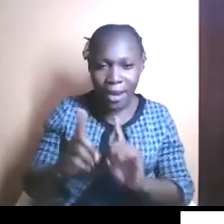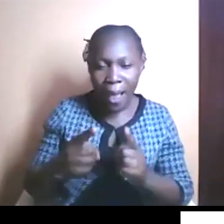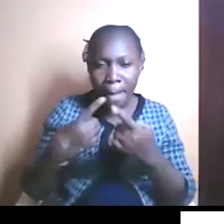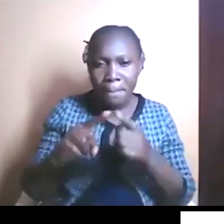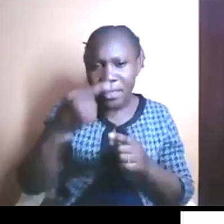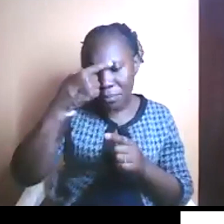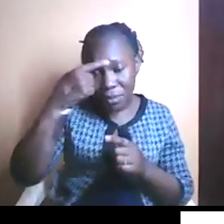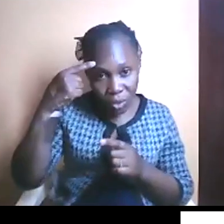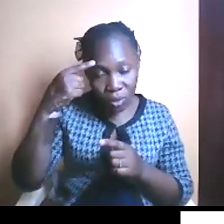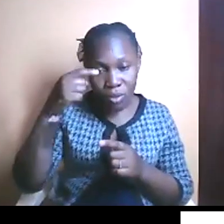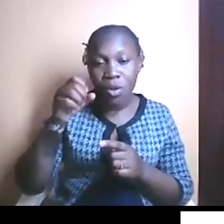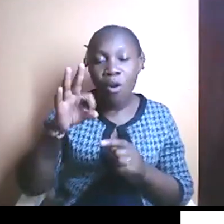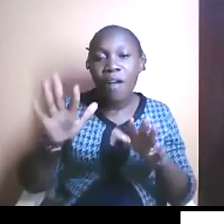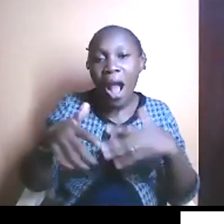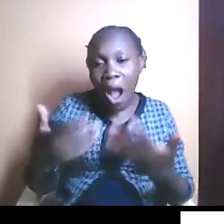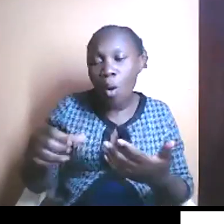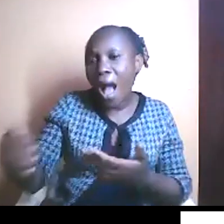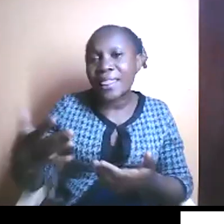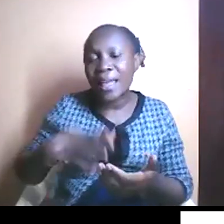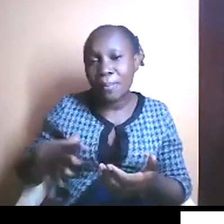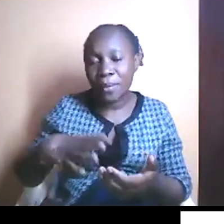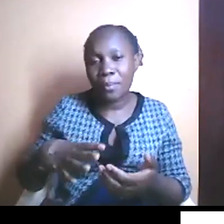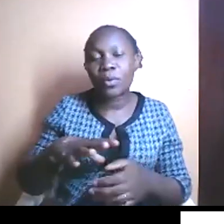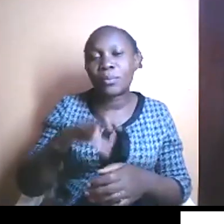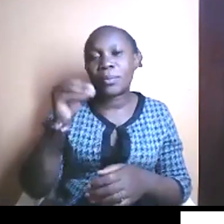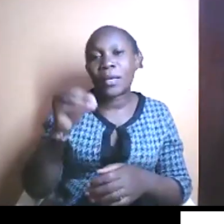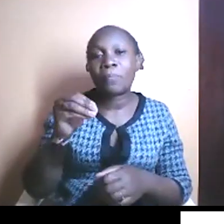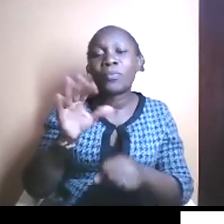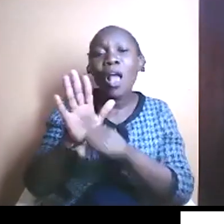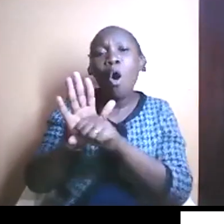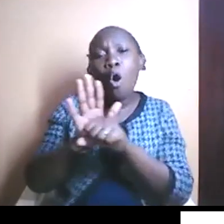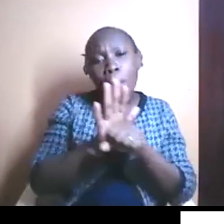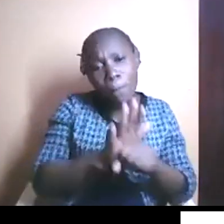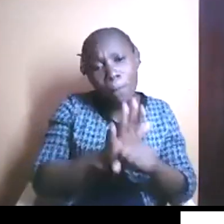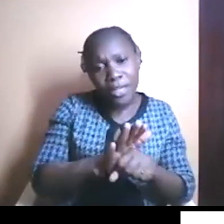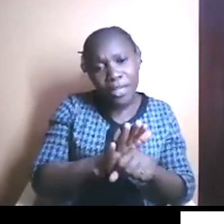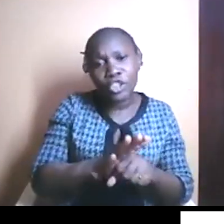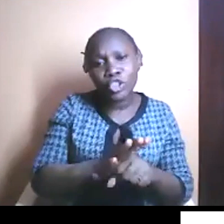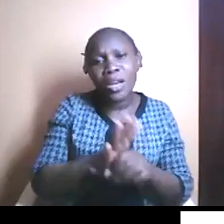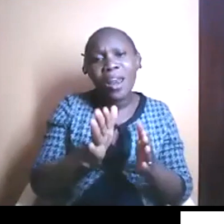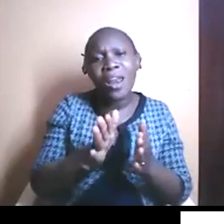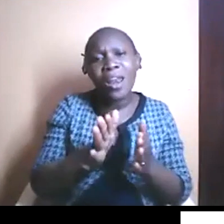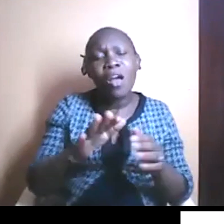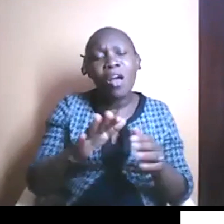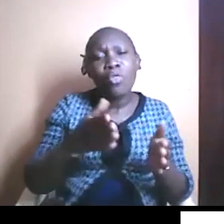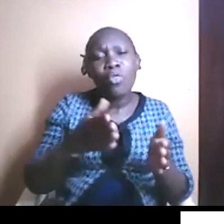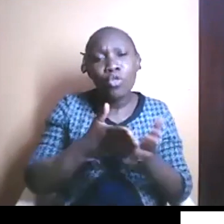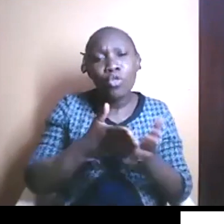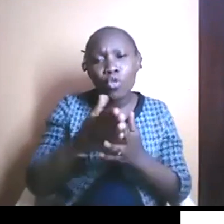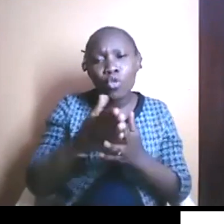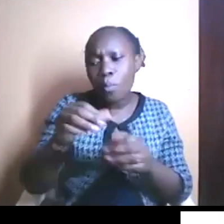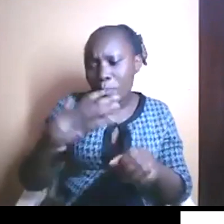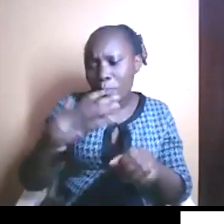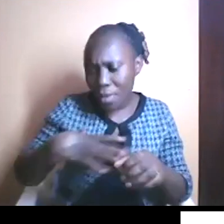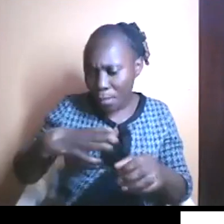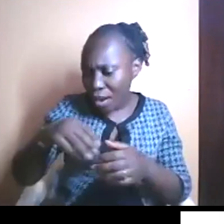disability expert, and we say the oppression and the discrimination towards people in disabilities, even in the workplace, is really because